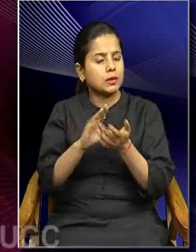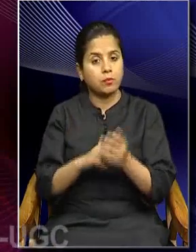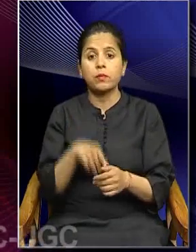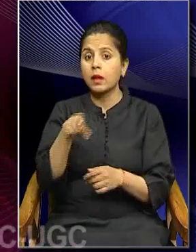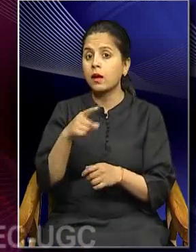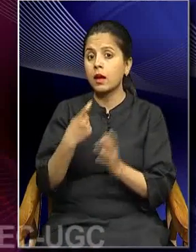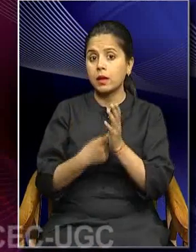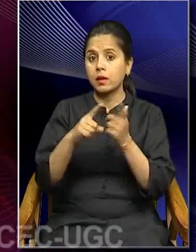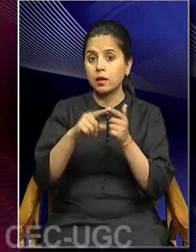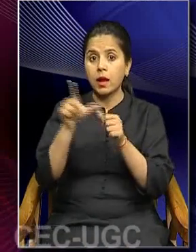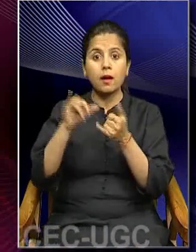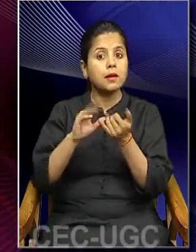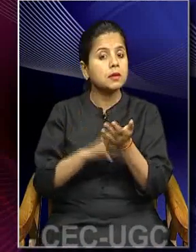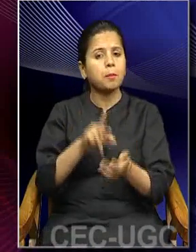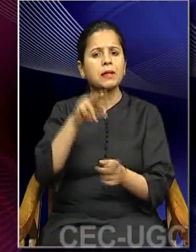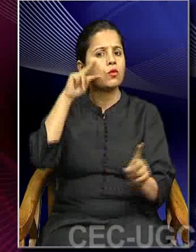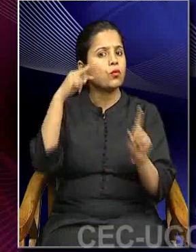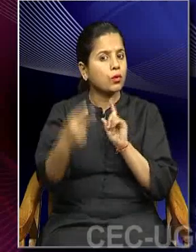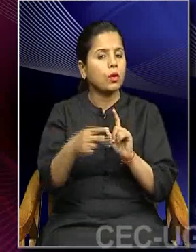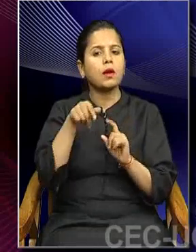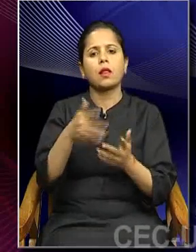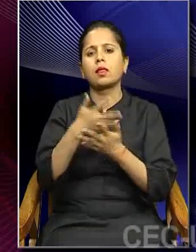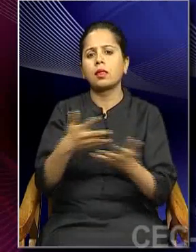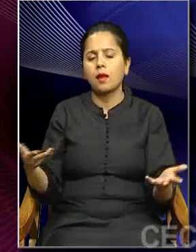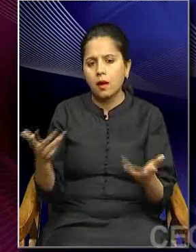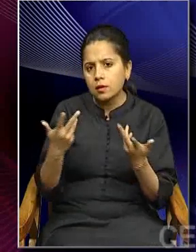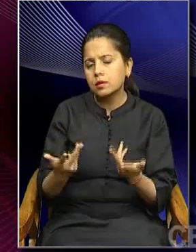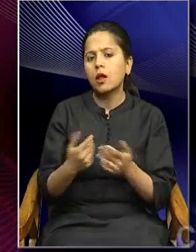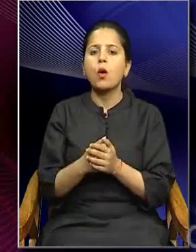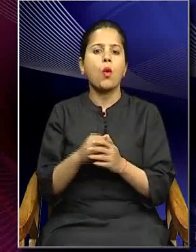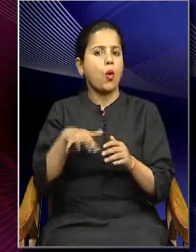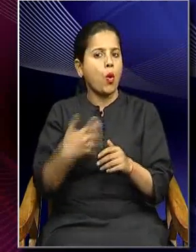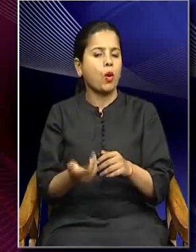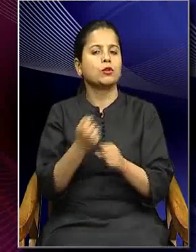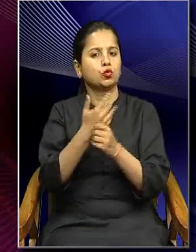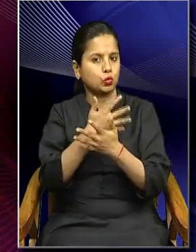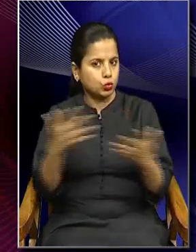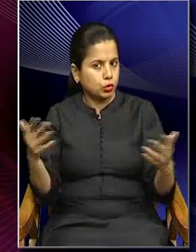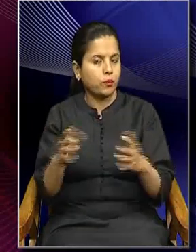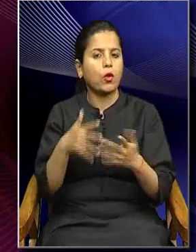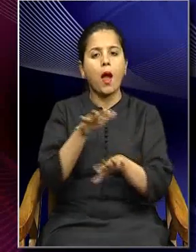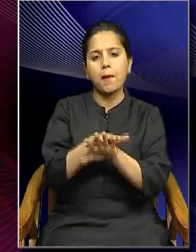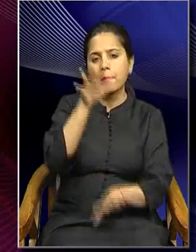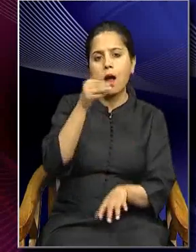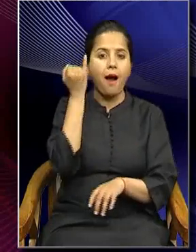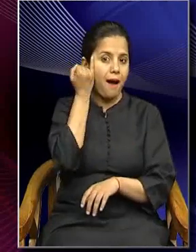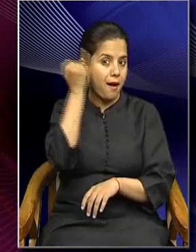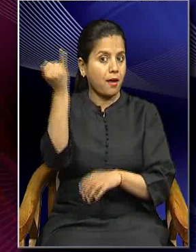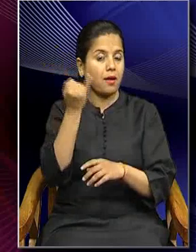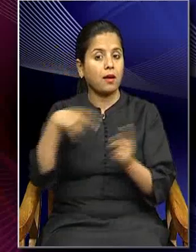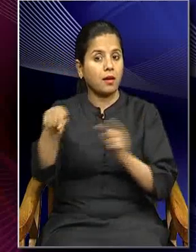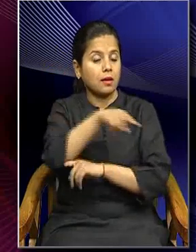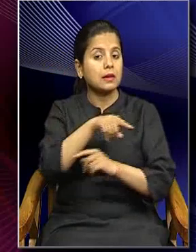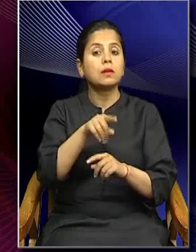is the view that material objects as well as general or abstract ideas,